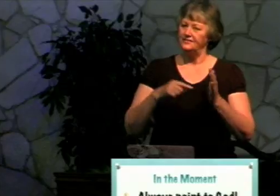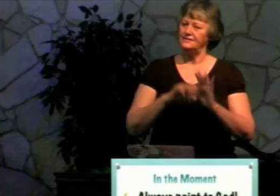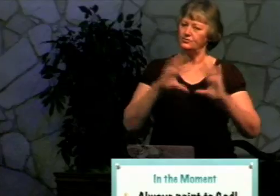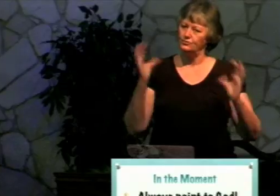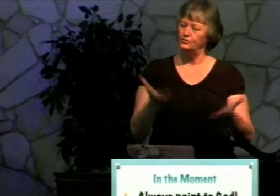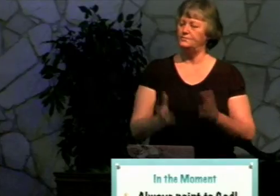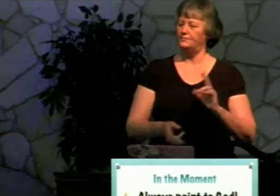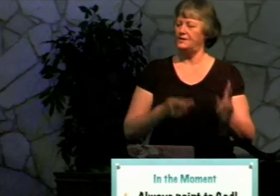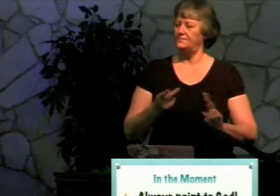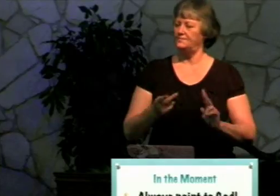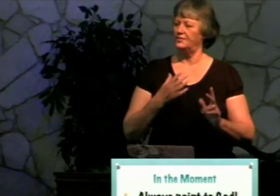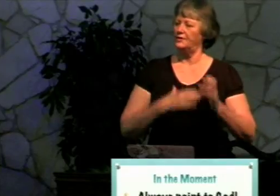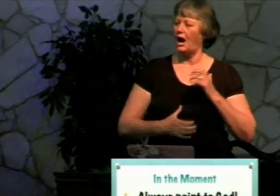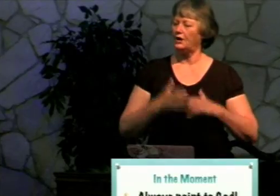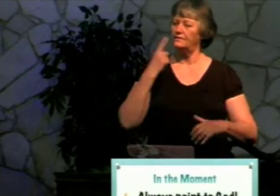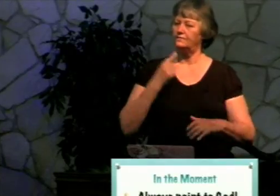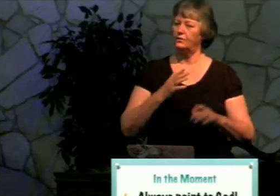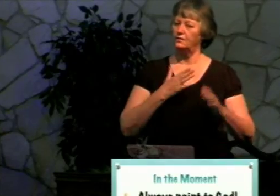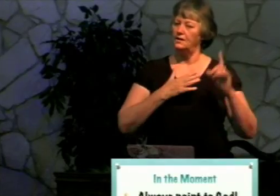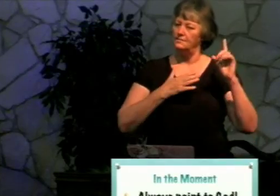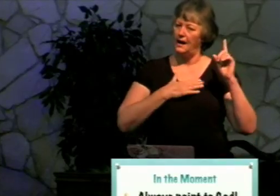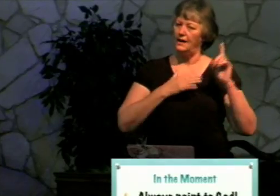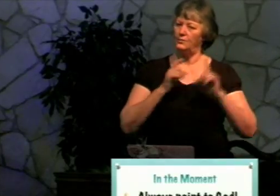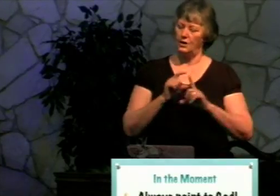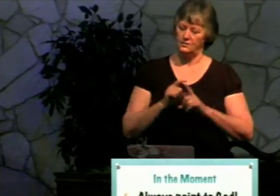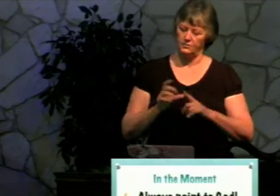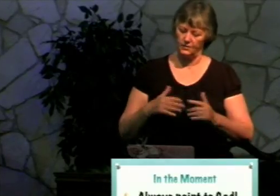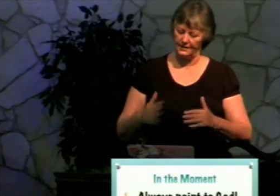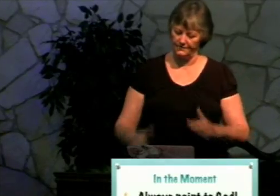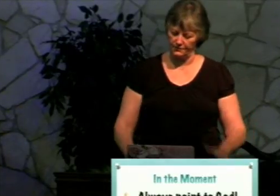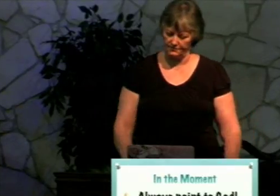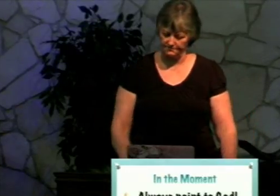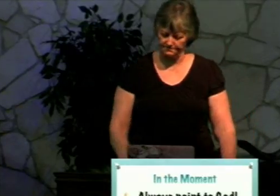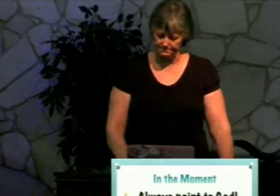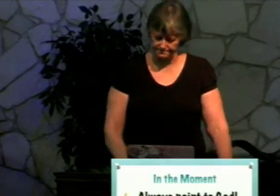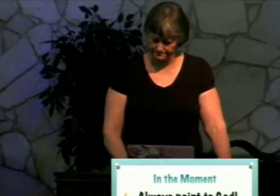this group of people. They're hungry for my word, whatever.